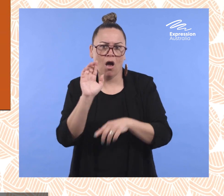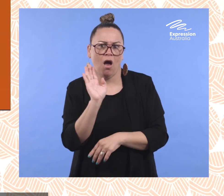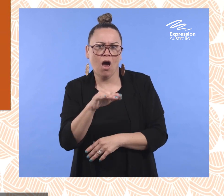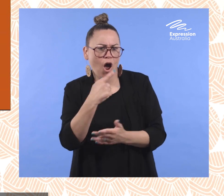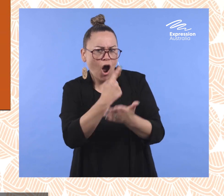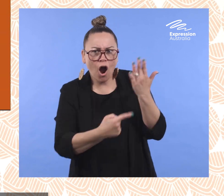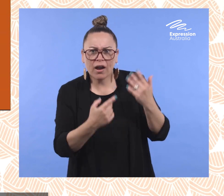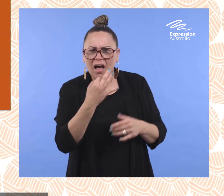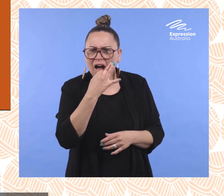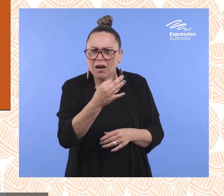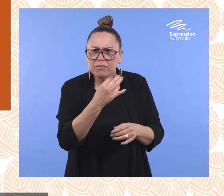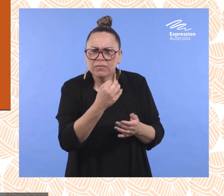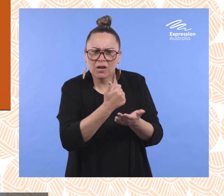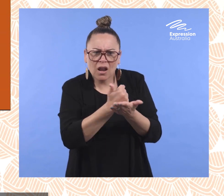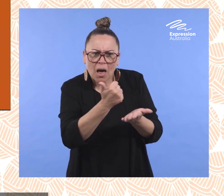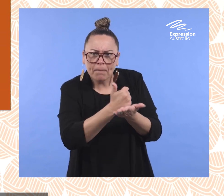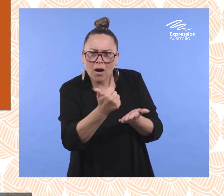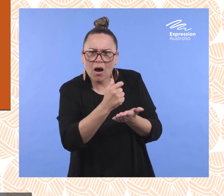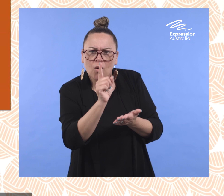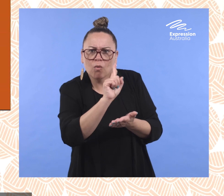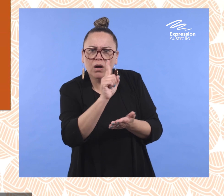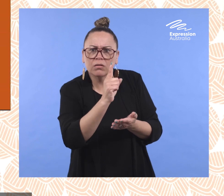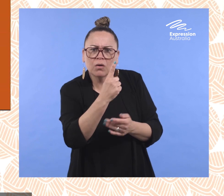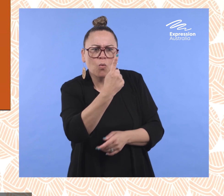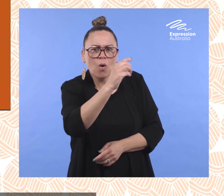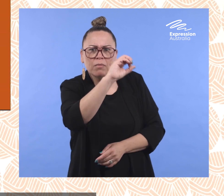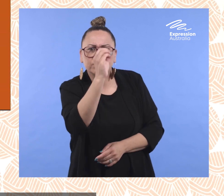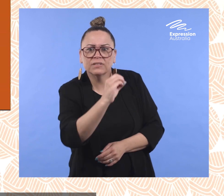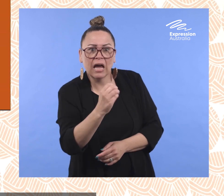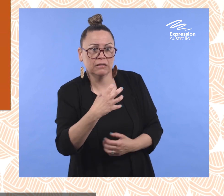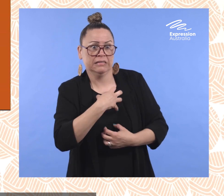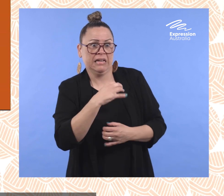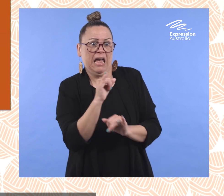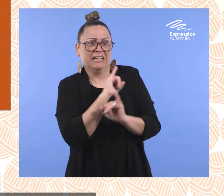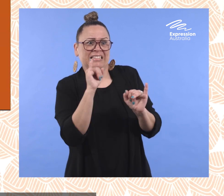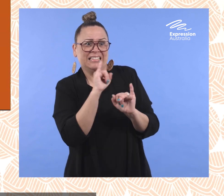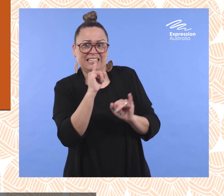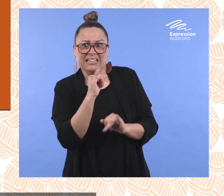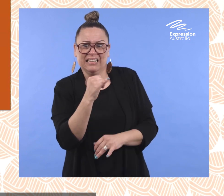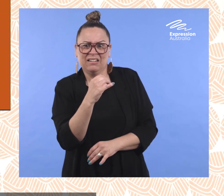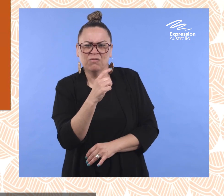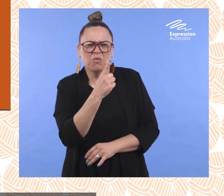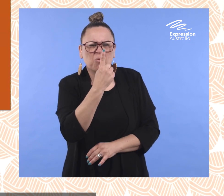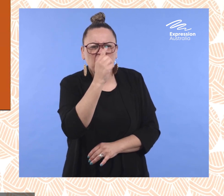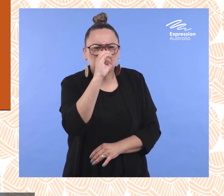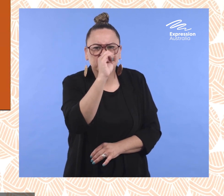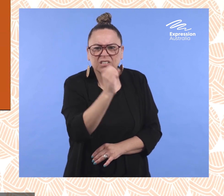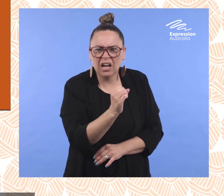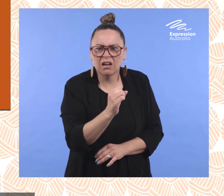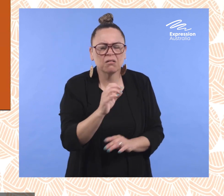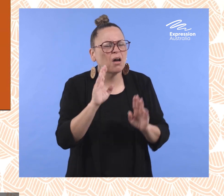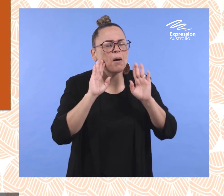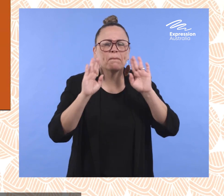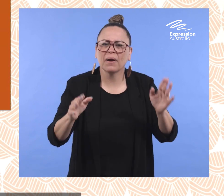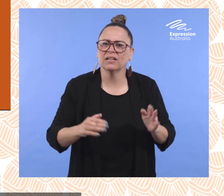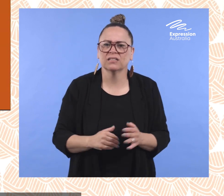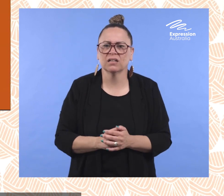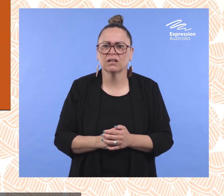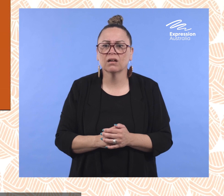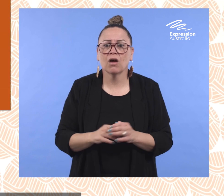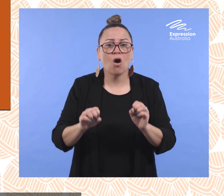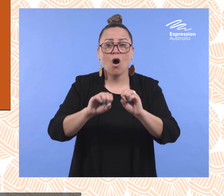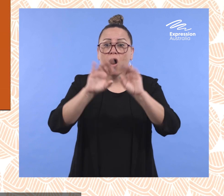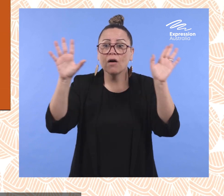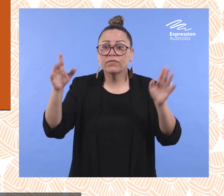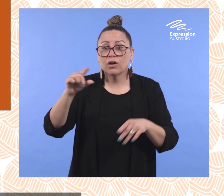Only a little bit terrified. So. only 1% terrified. Wow. So that is amazing. That's good. Yeah.